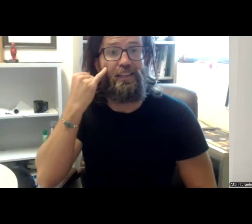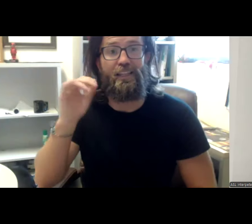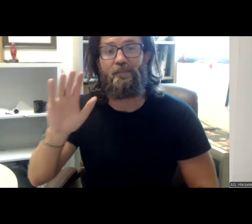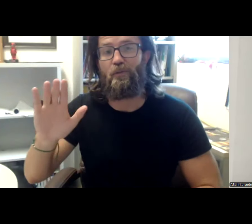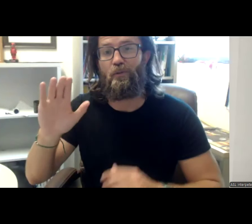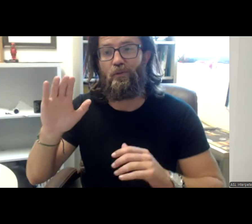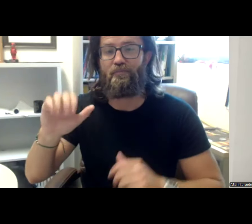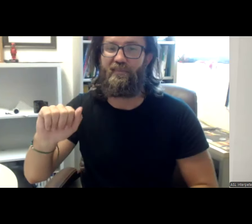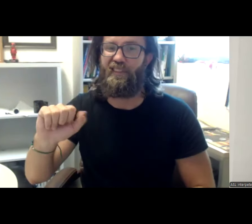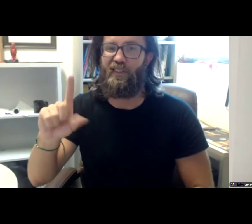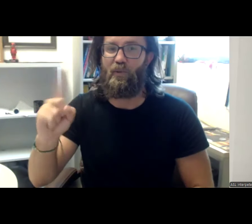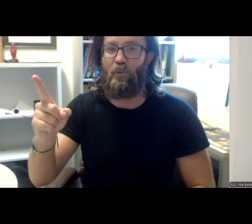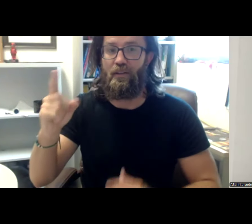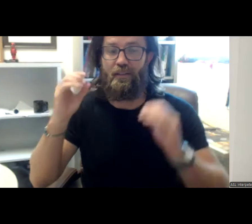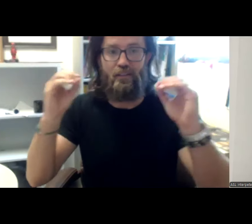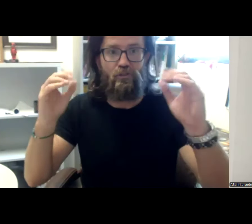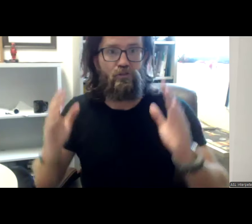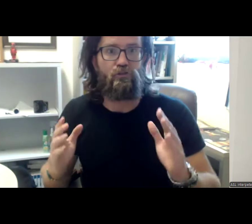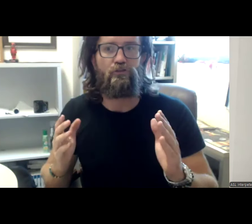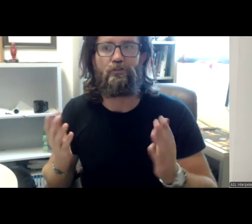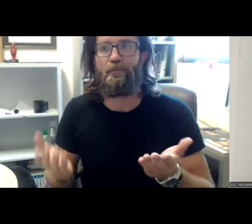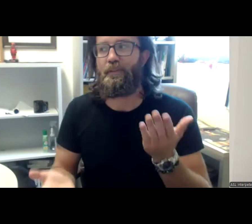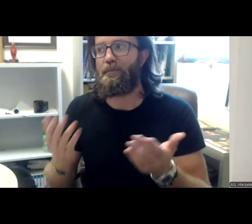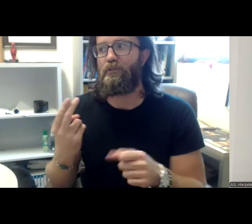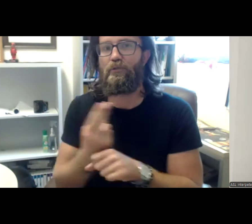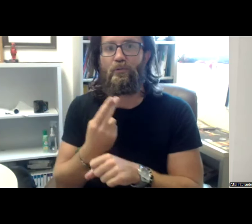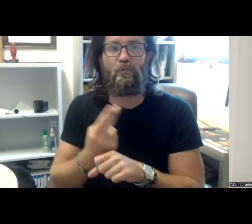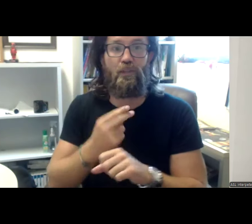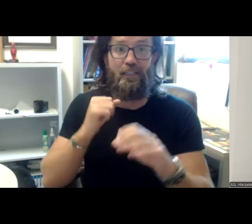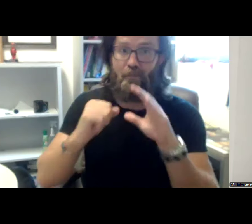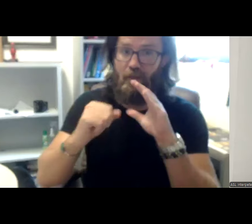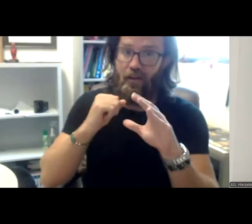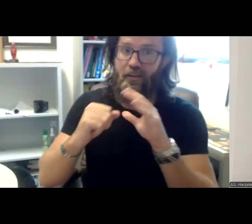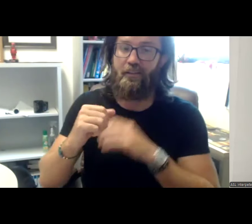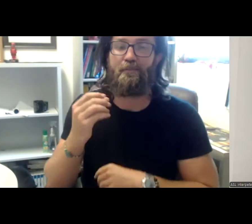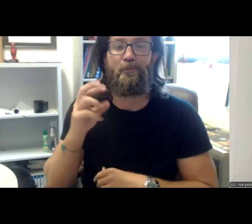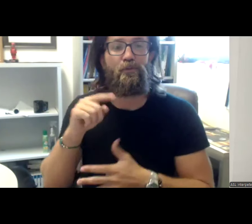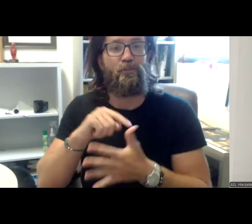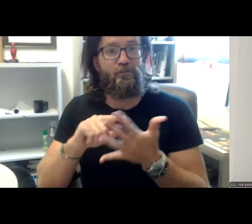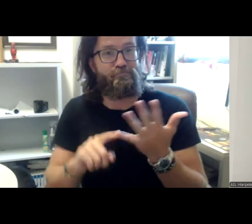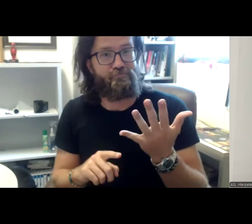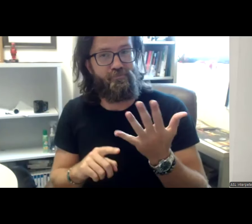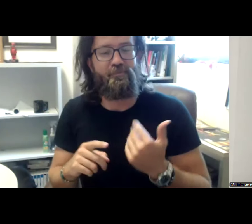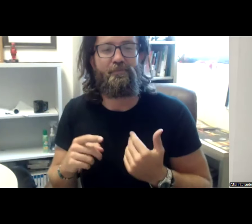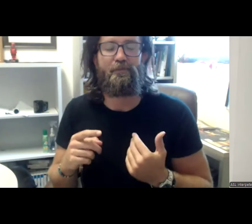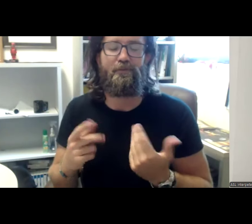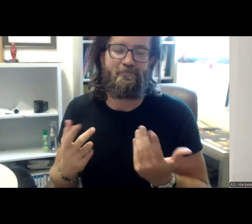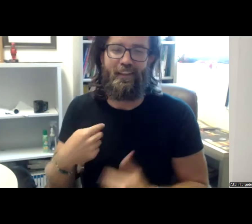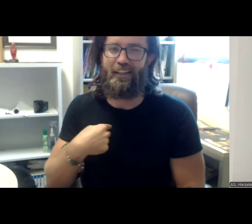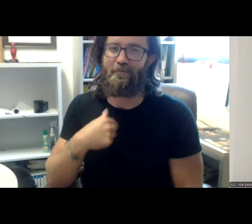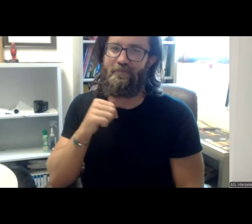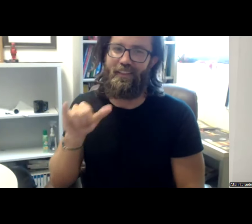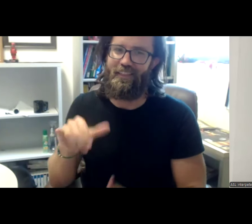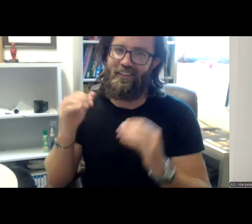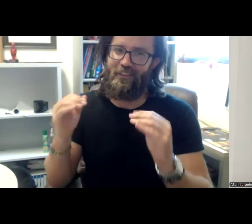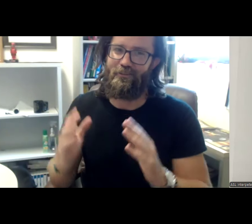it's everything derived from ASL 1. If ASL 1, your teacher maybe used talking while